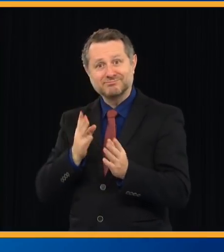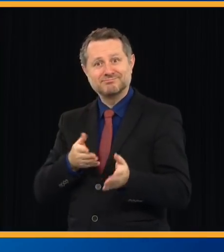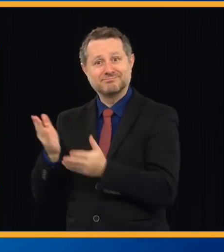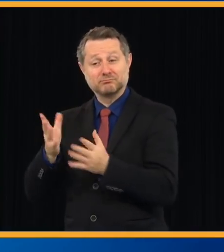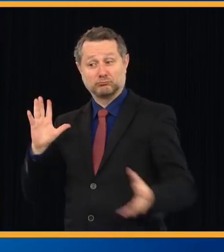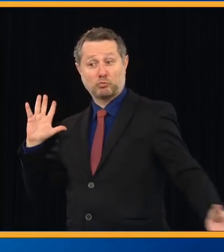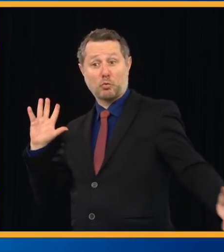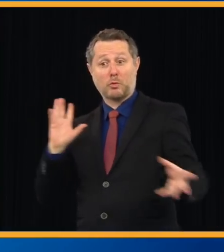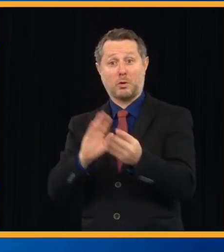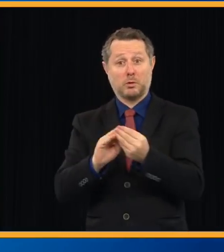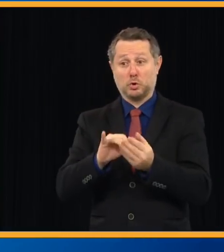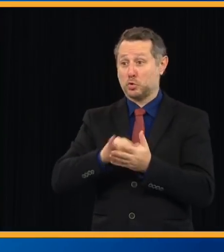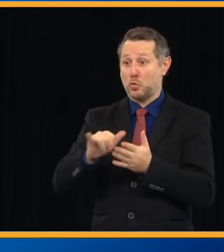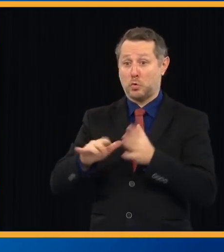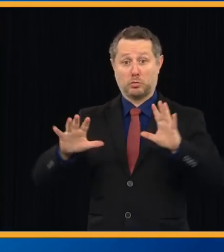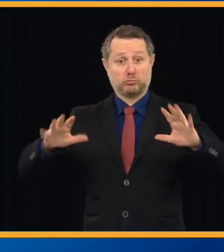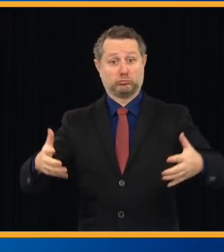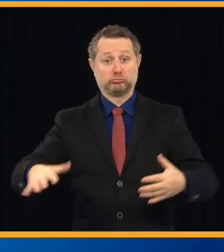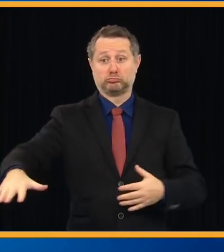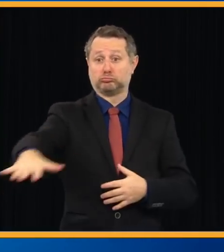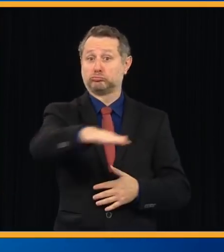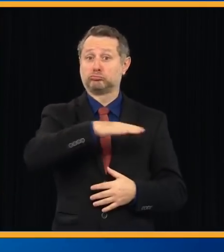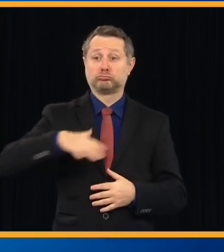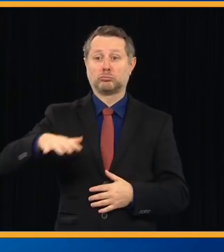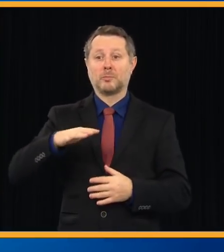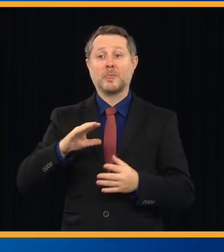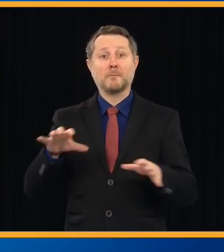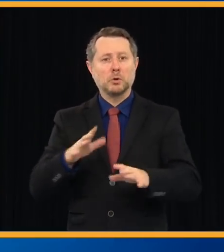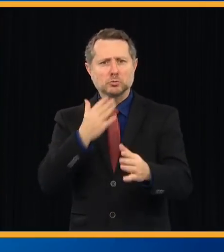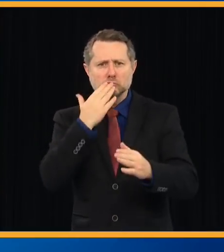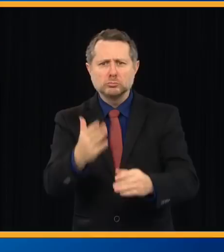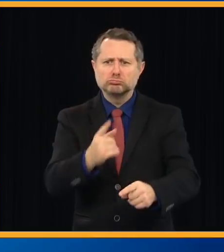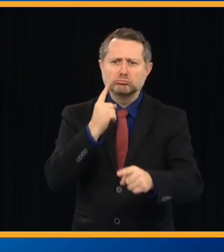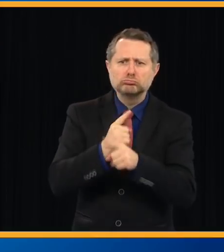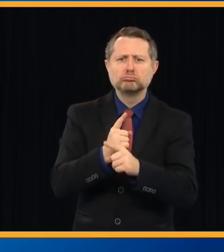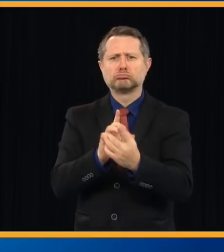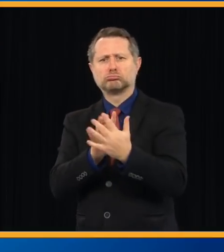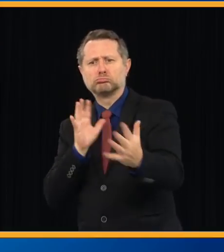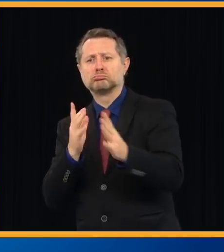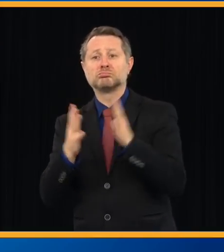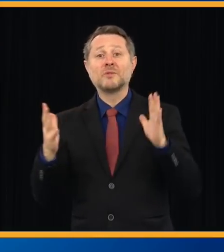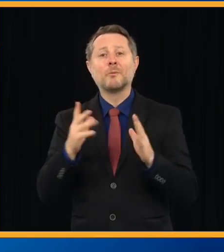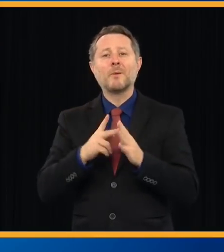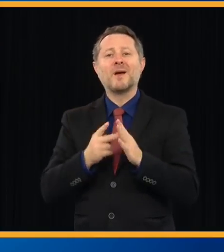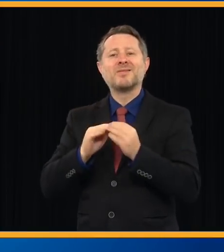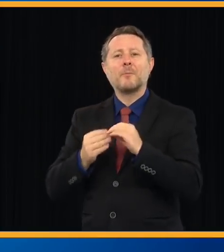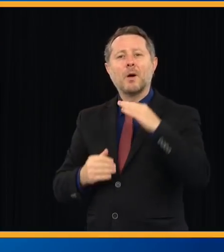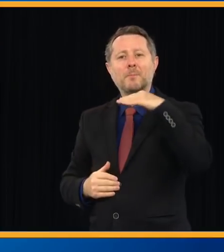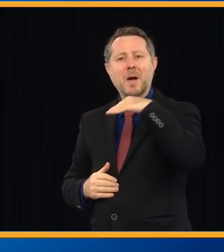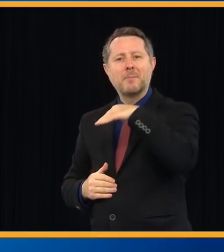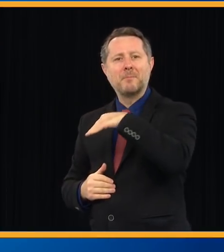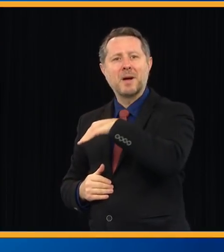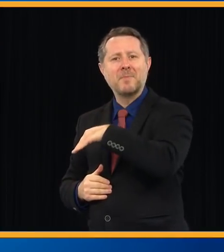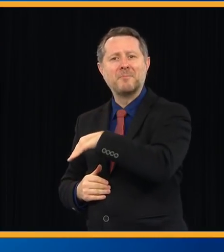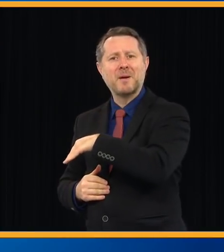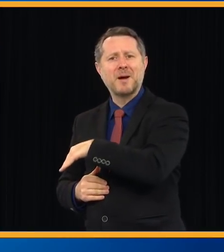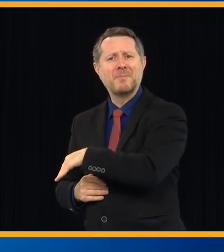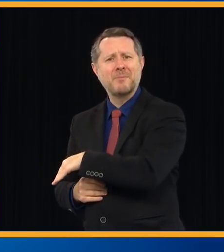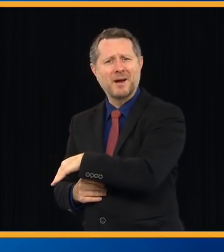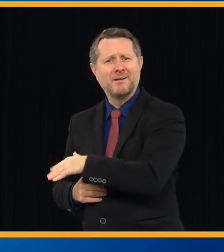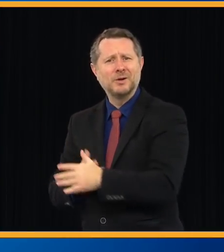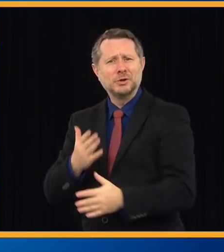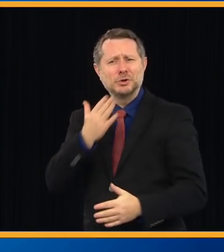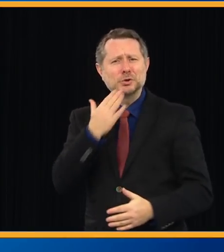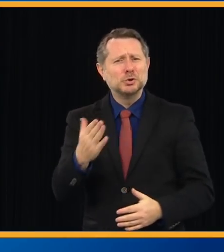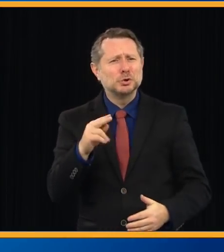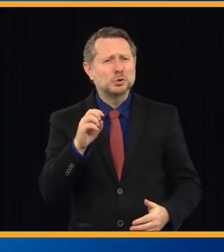have to do, and you see that number of hospitalizations dropping. And that is all good news. And that